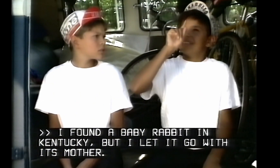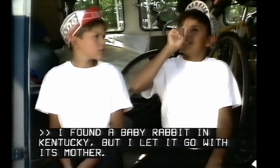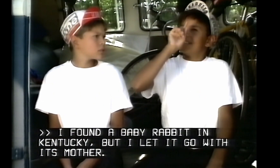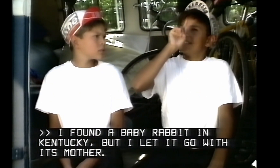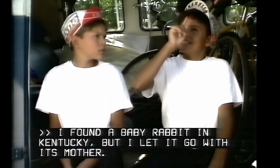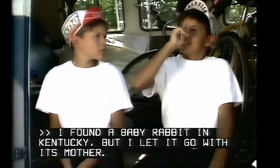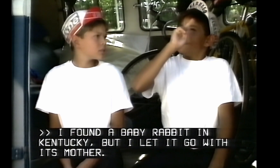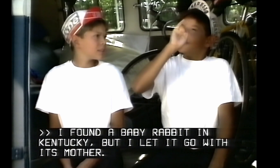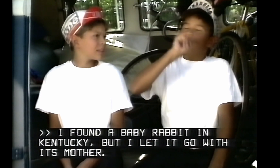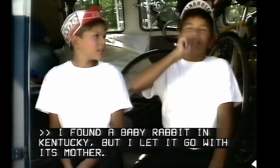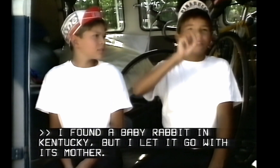too.